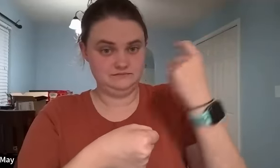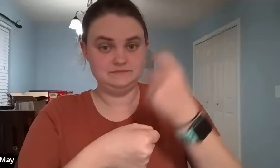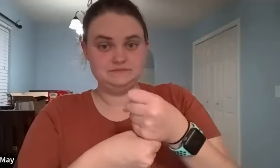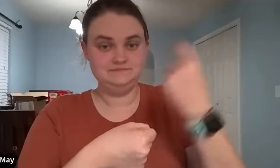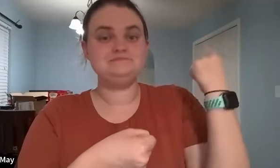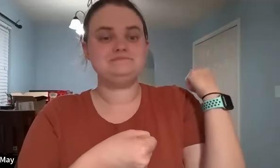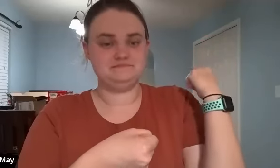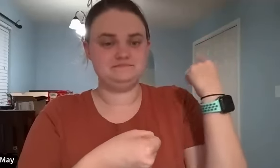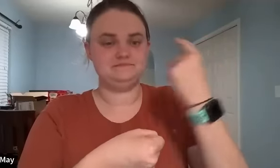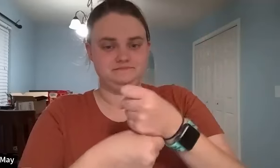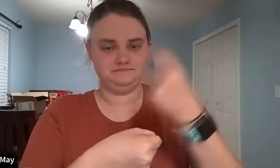And